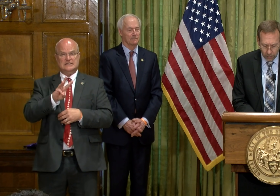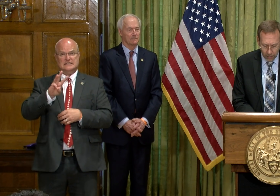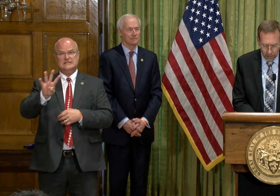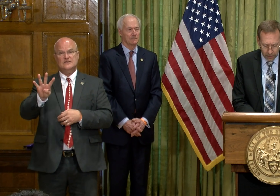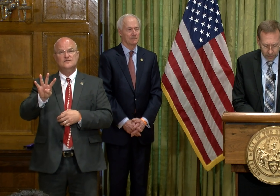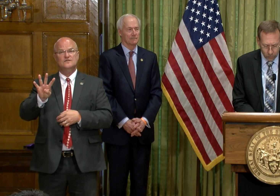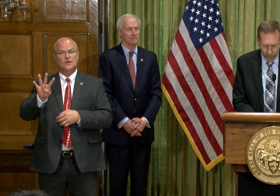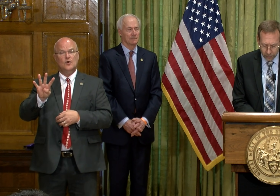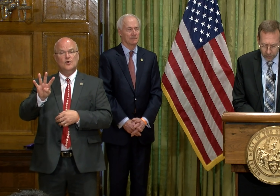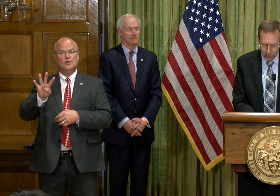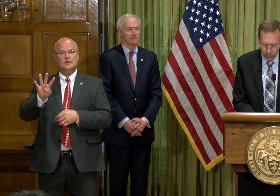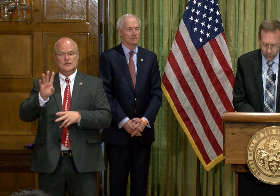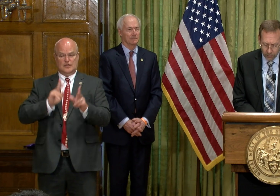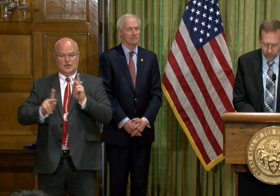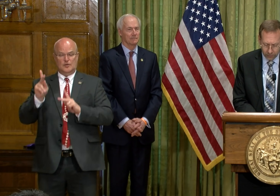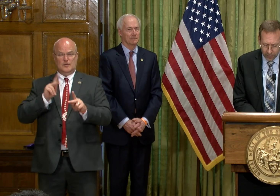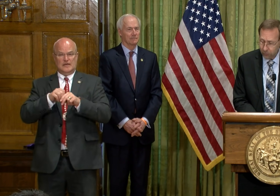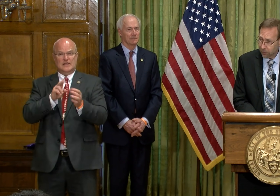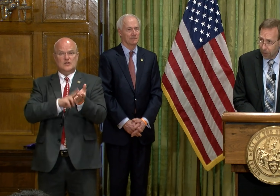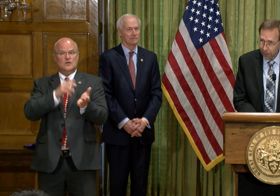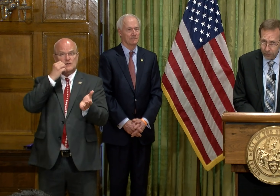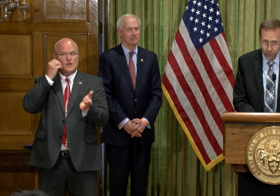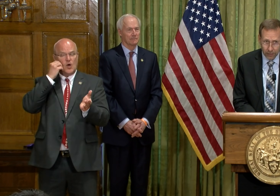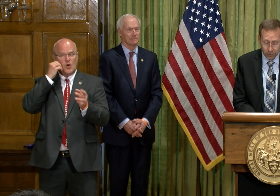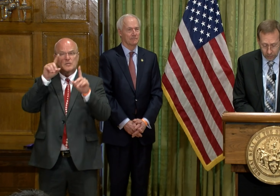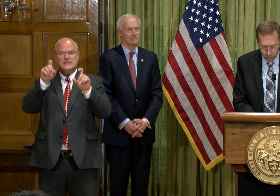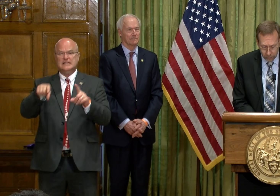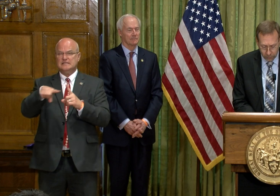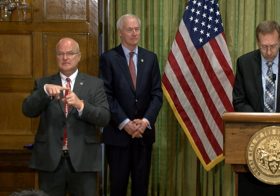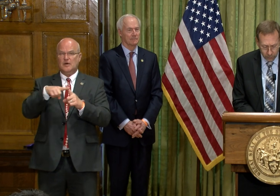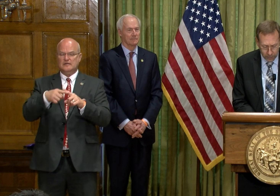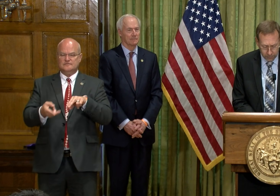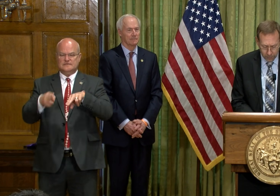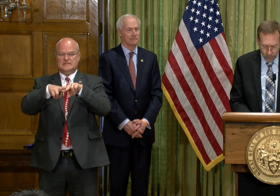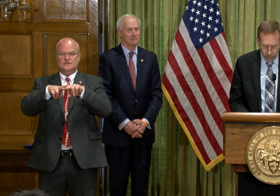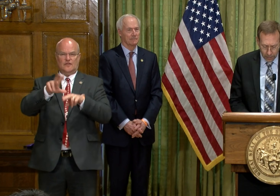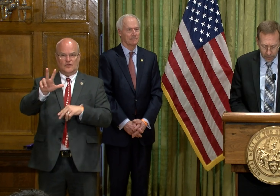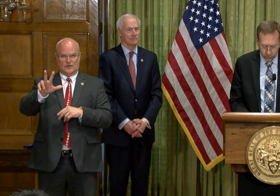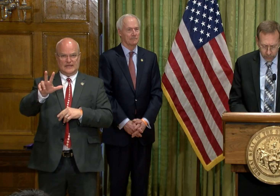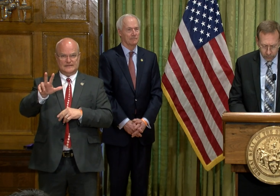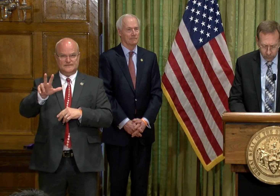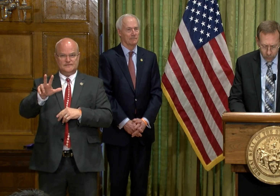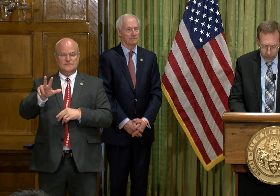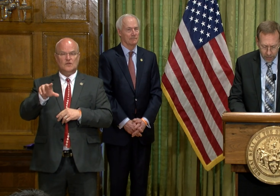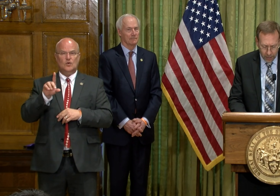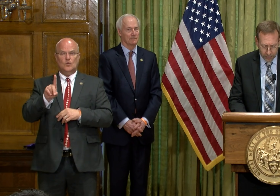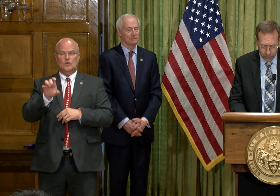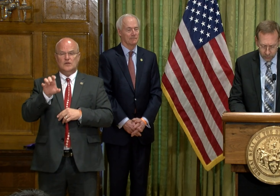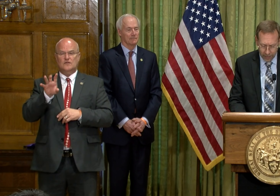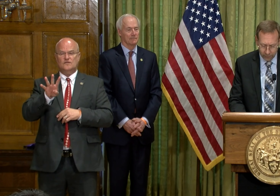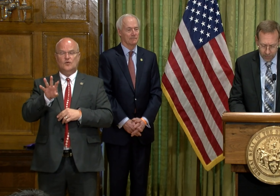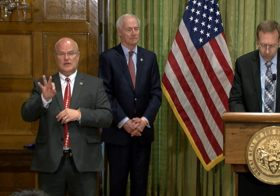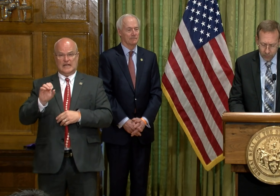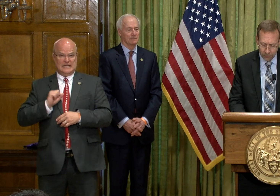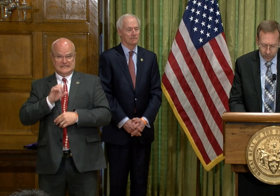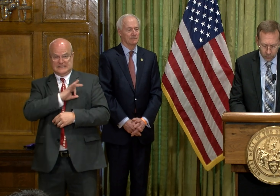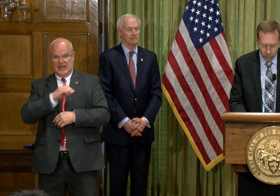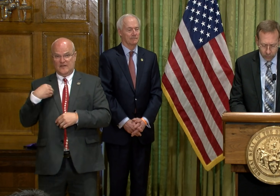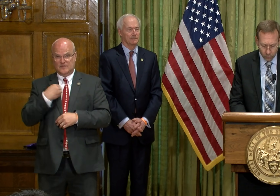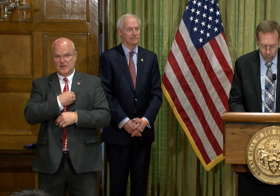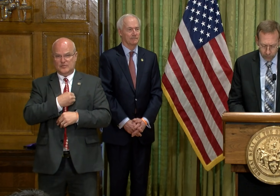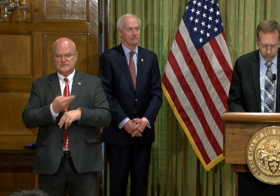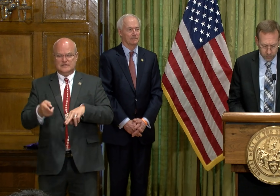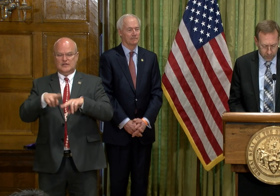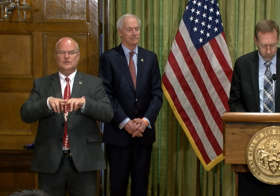264 residents that have tested positive. That's an increase of 3. 149 staff members. That's